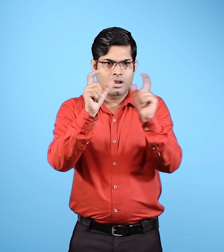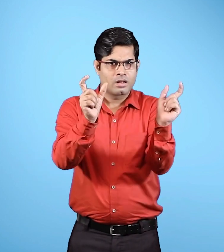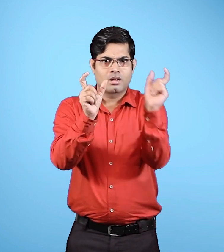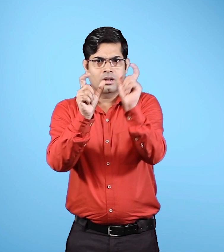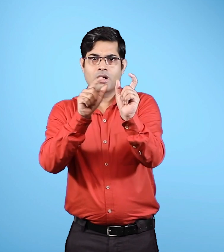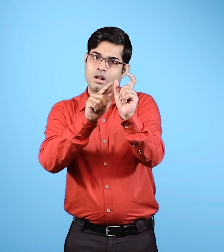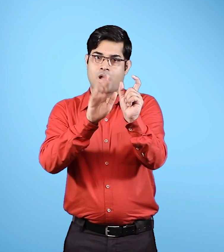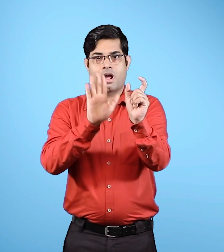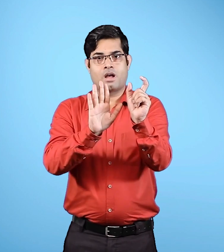AD before dates.